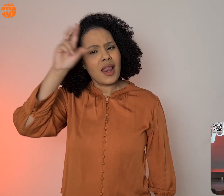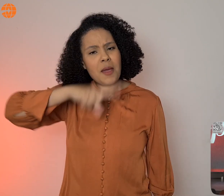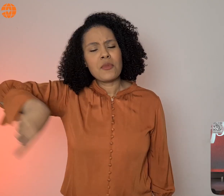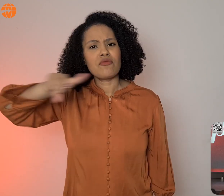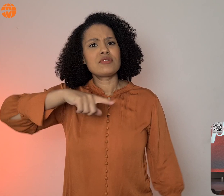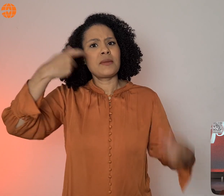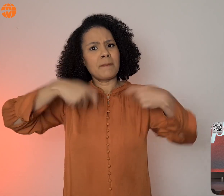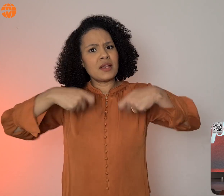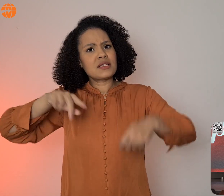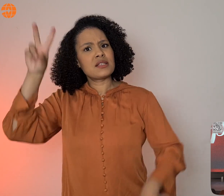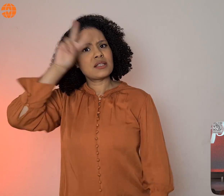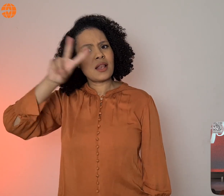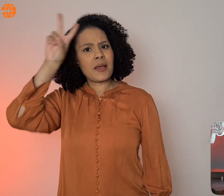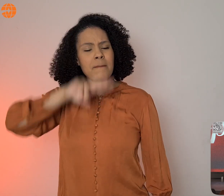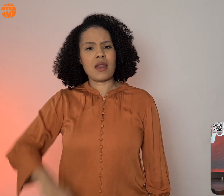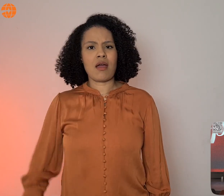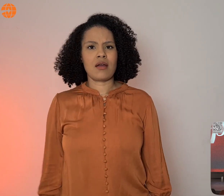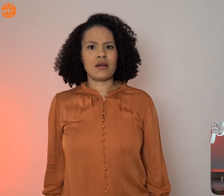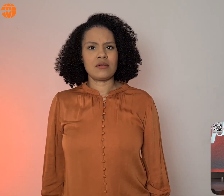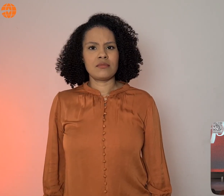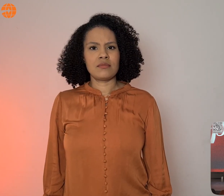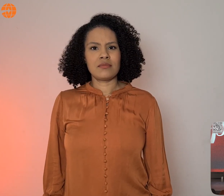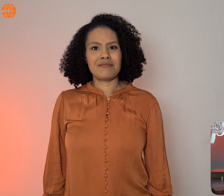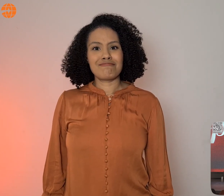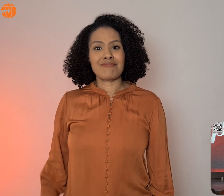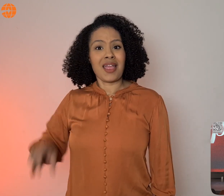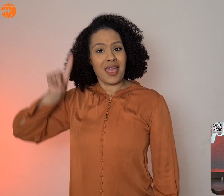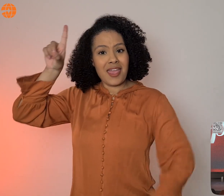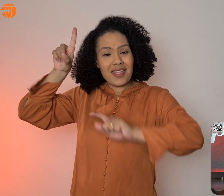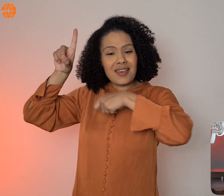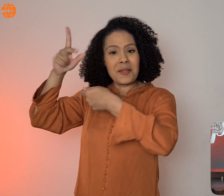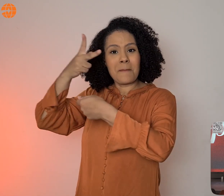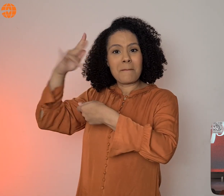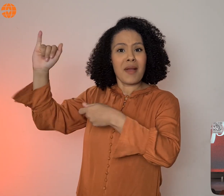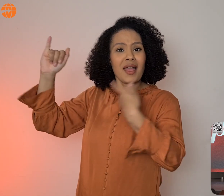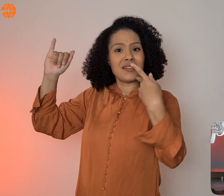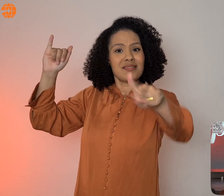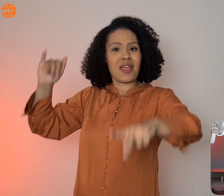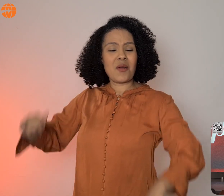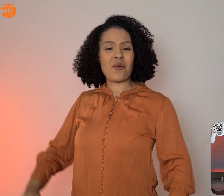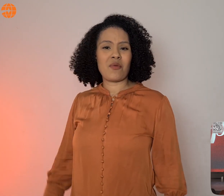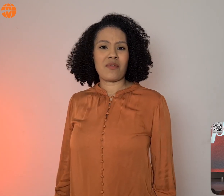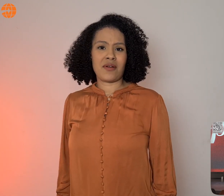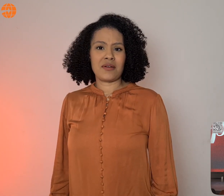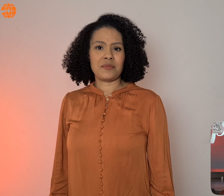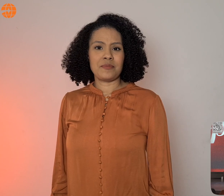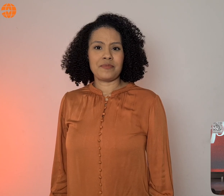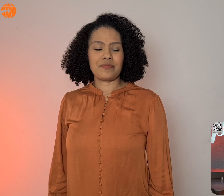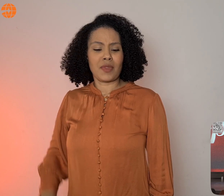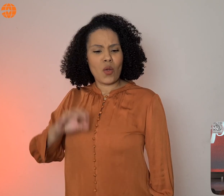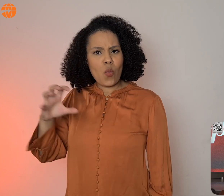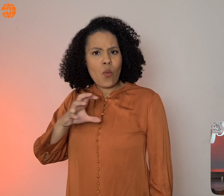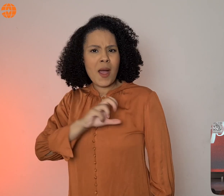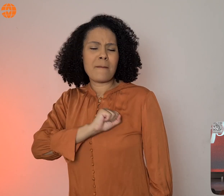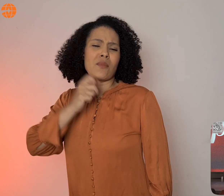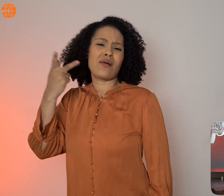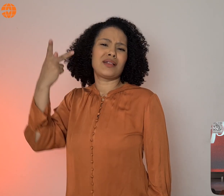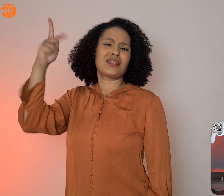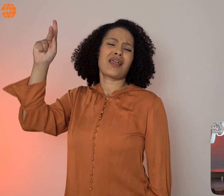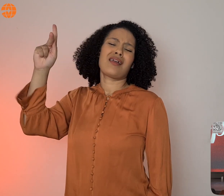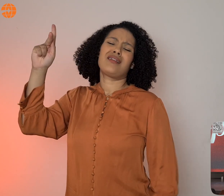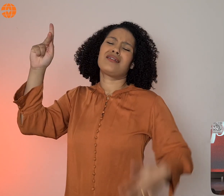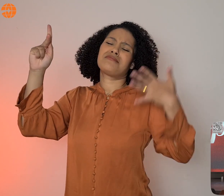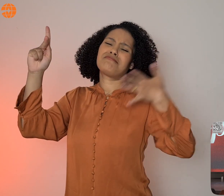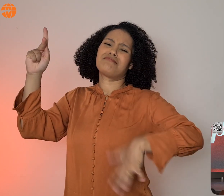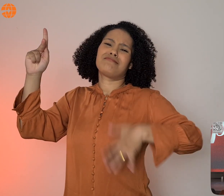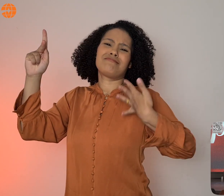Isso é fantástico, lembre-se disso. This is your Father. Esse aqui é o seu pai. His love is greater than ours for our own kids. O